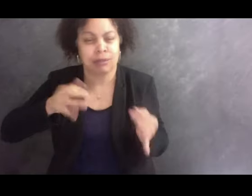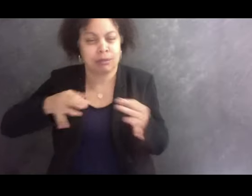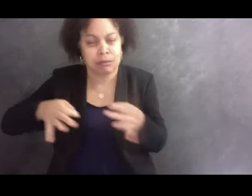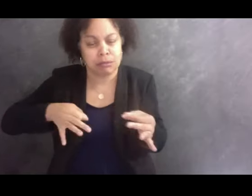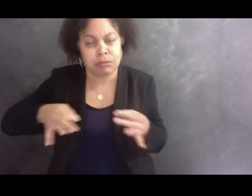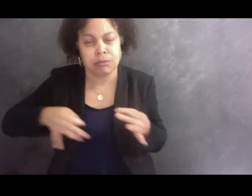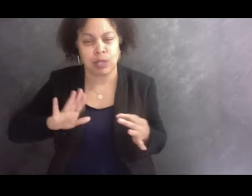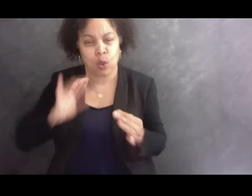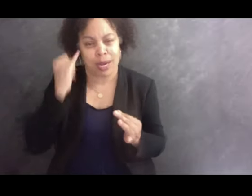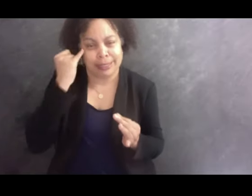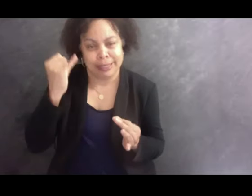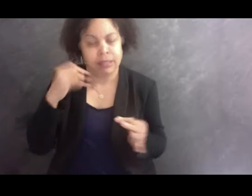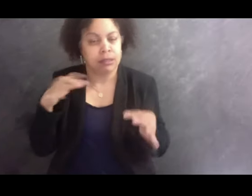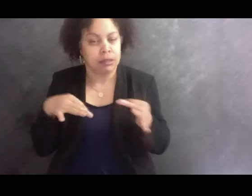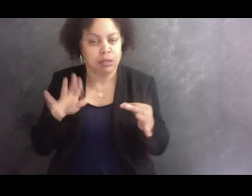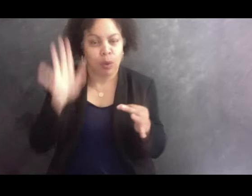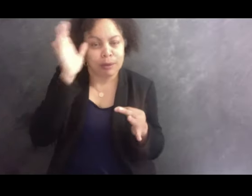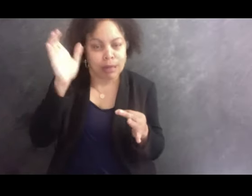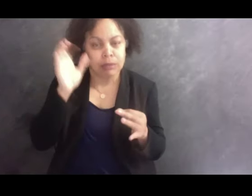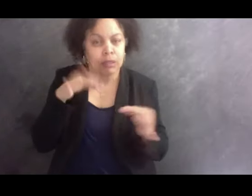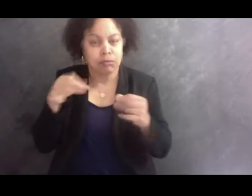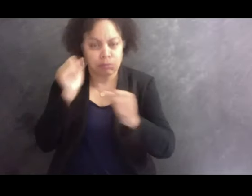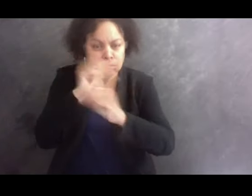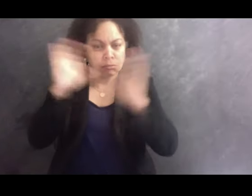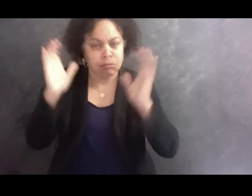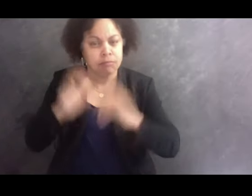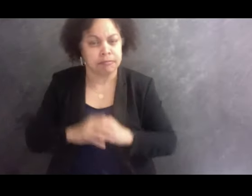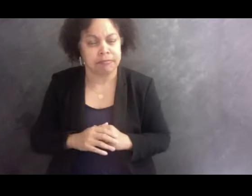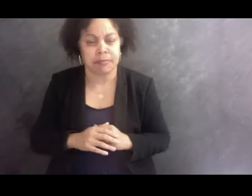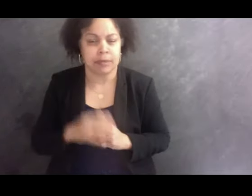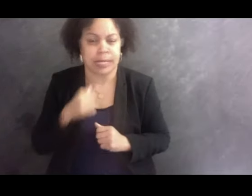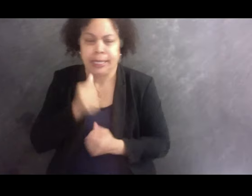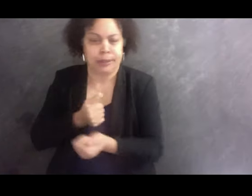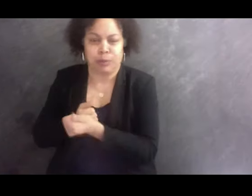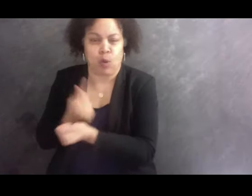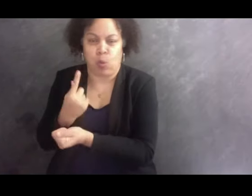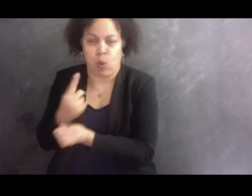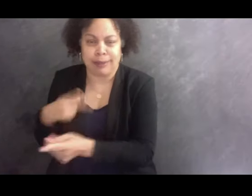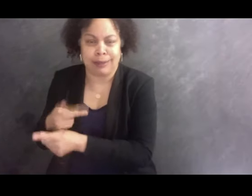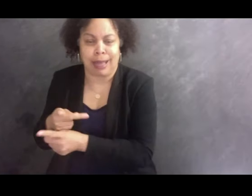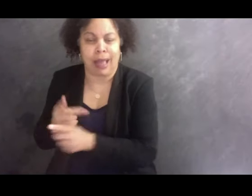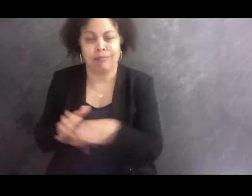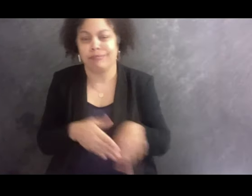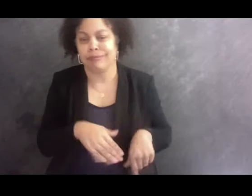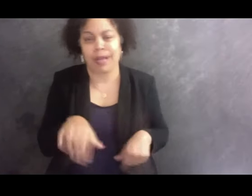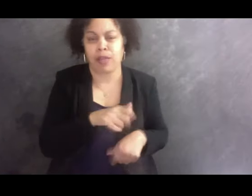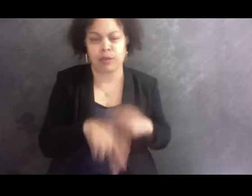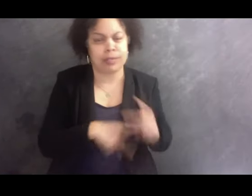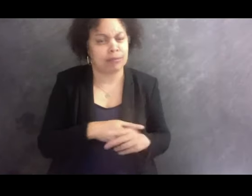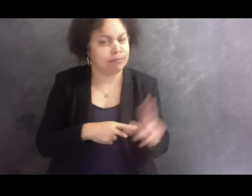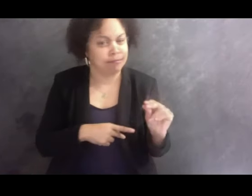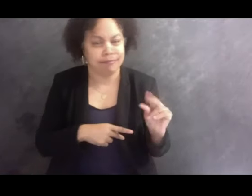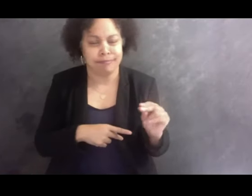idea. There's no preference given to one kind of way of working over another. Again, we understand that